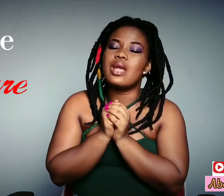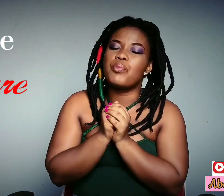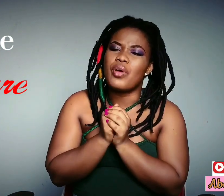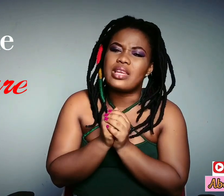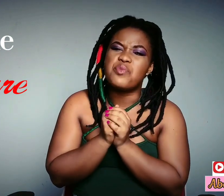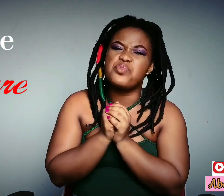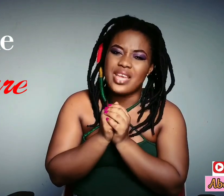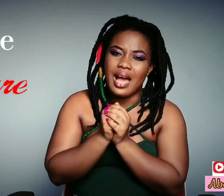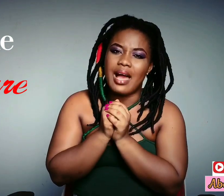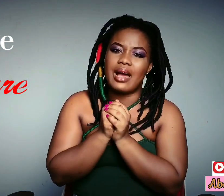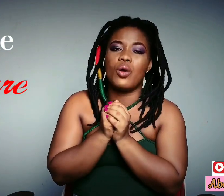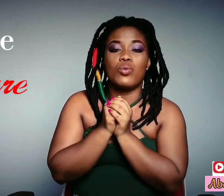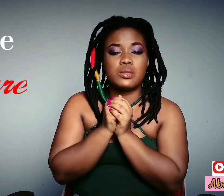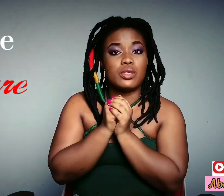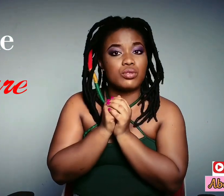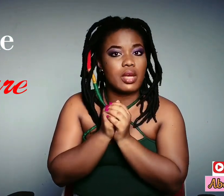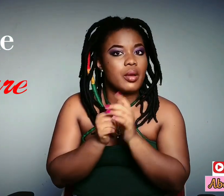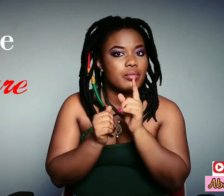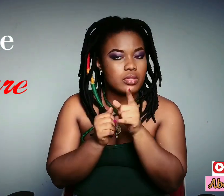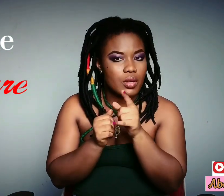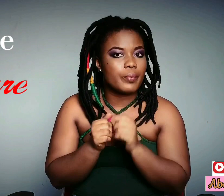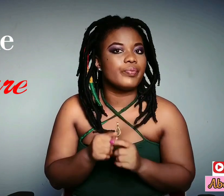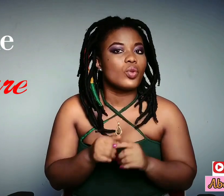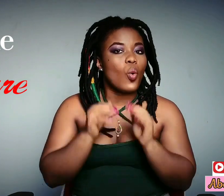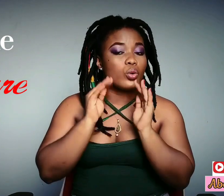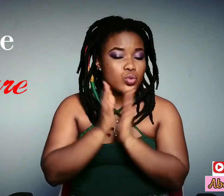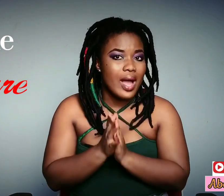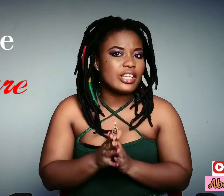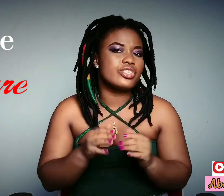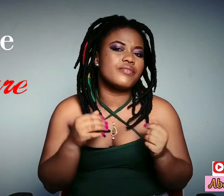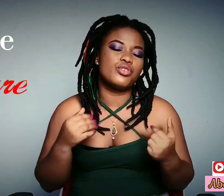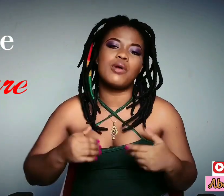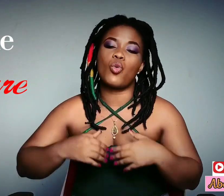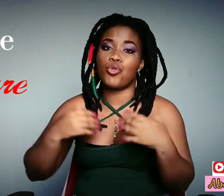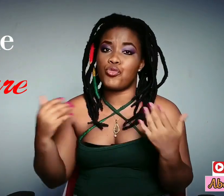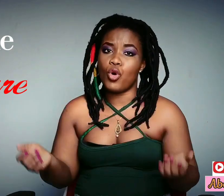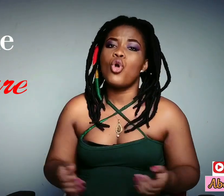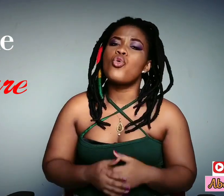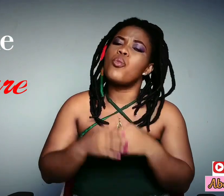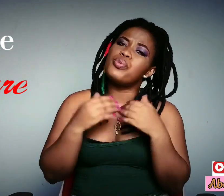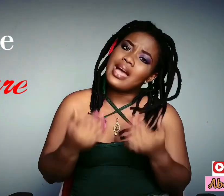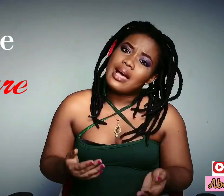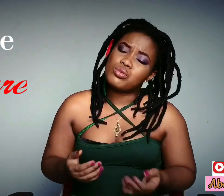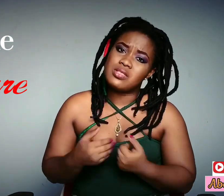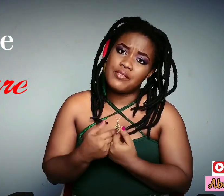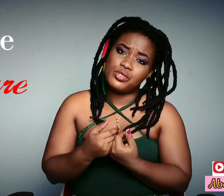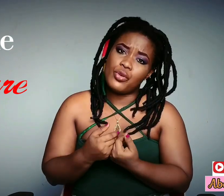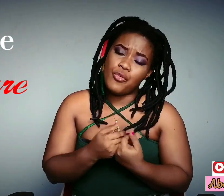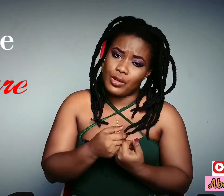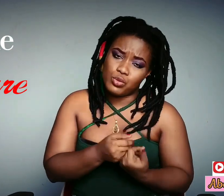nya bra de bia with me ise mesro Osua na share video na nkofo na obia so nya video yi mfa